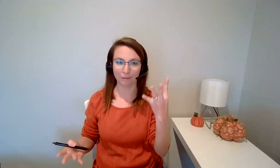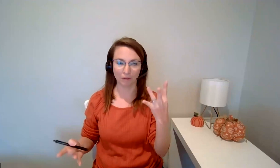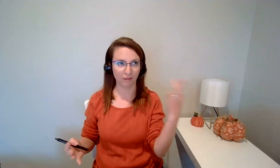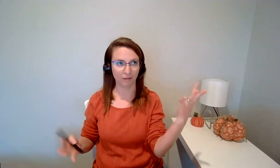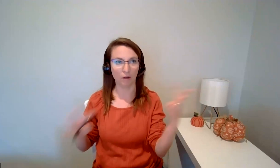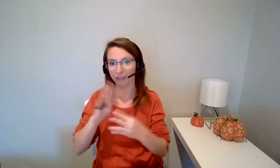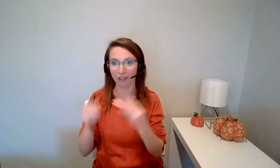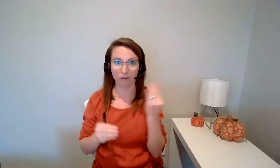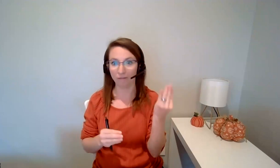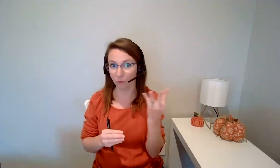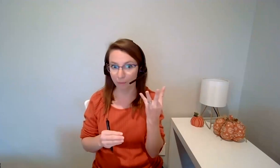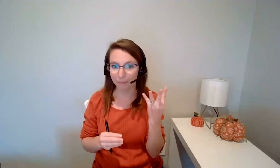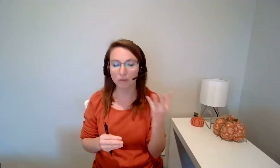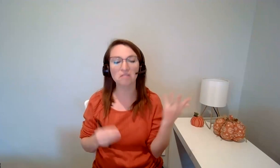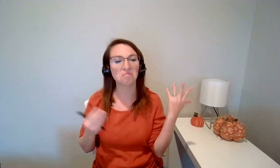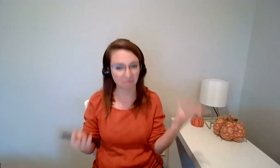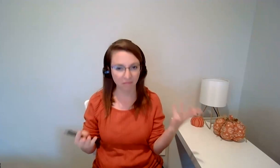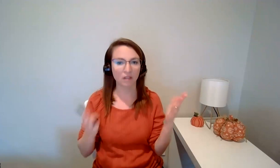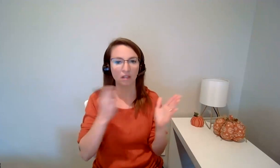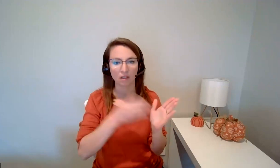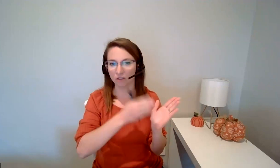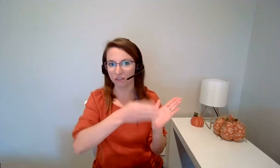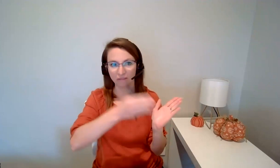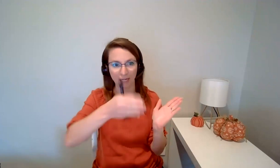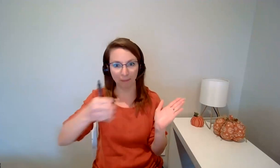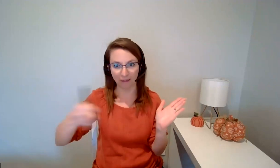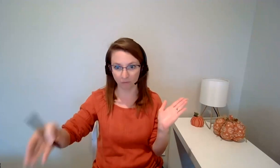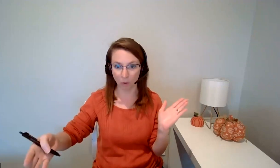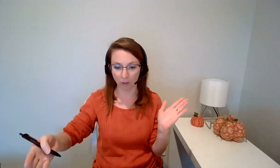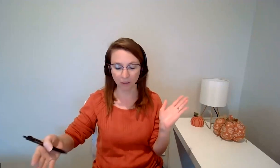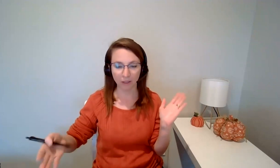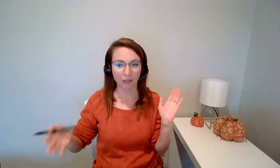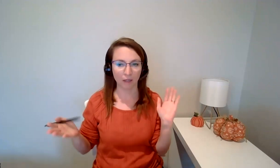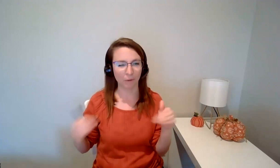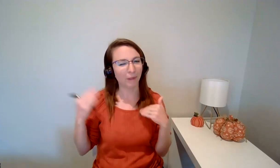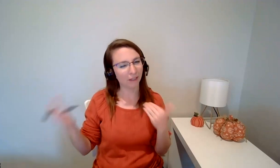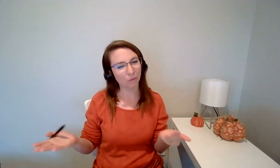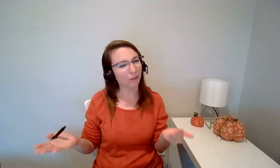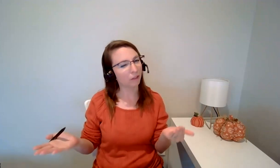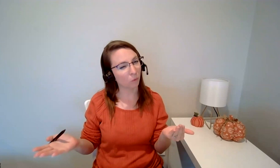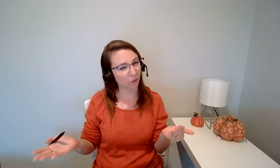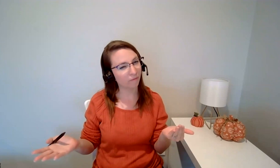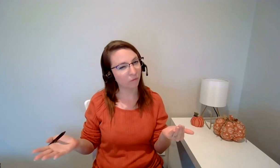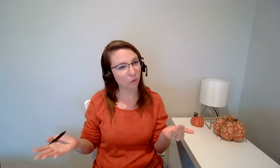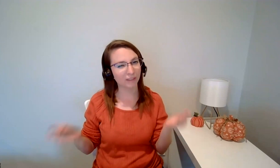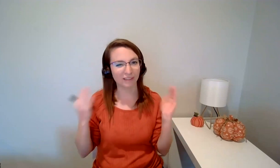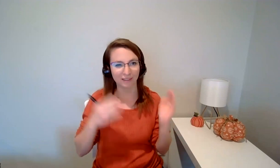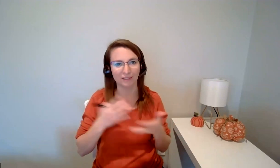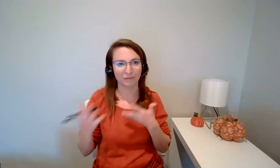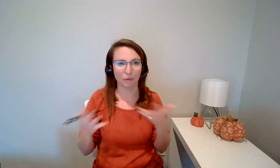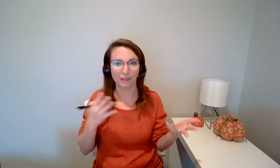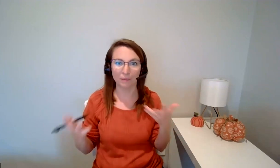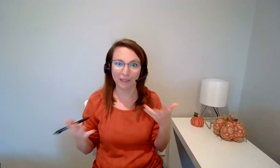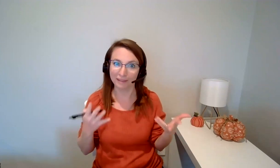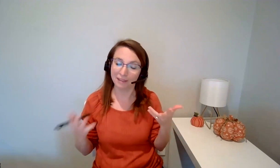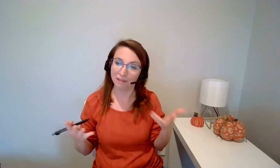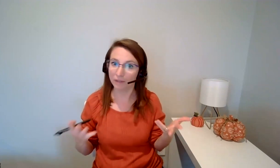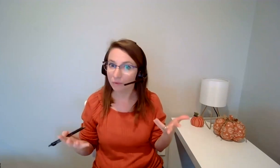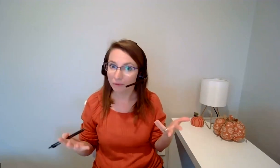people, altogether have 4 people, I'll just divide it by 4. You probably don't want to do more than 4 because then it won't be quite as